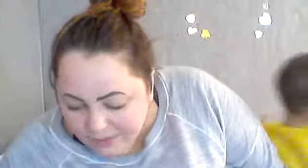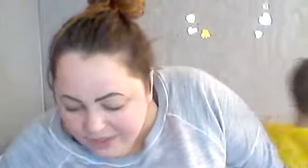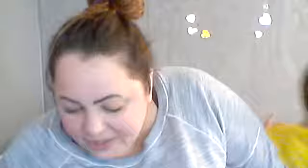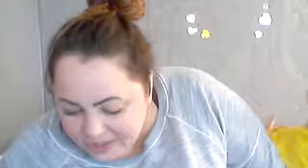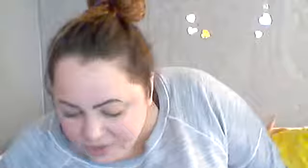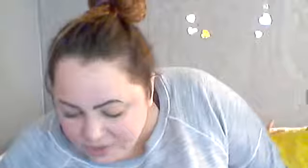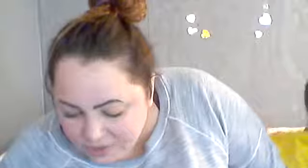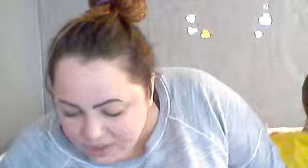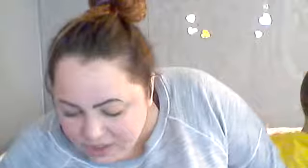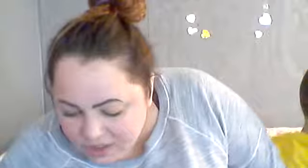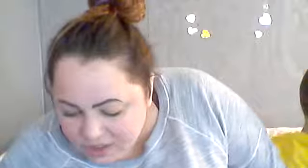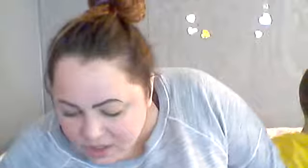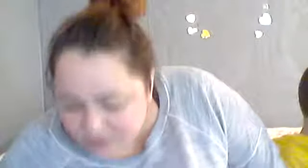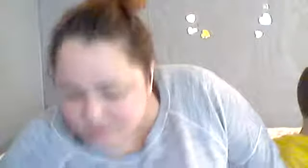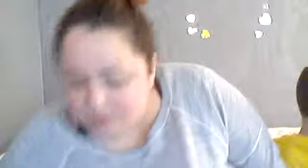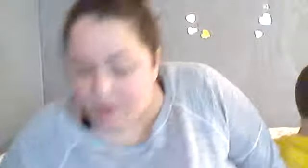Okay, next on our list, hospital.